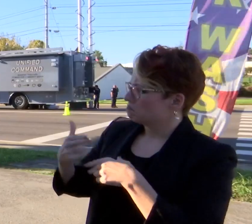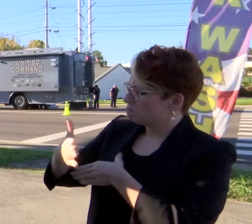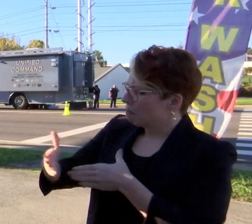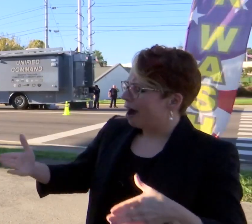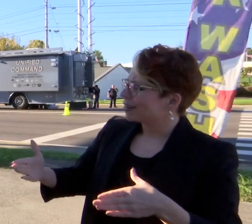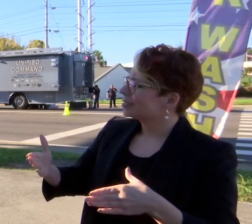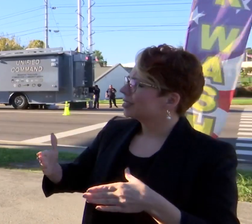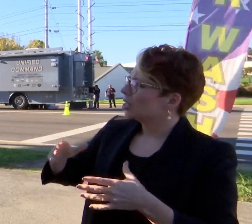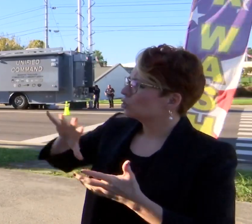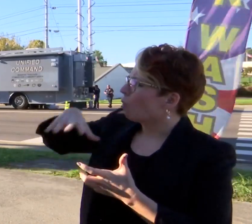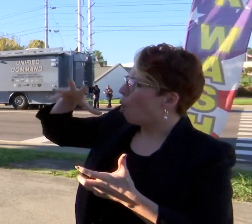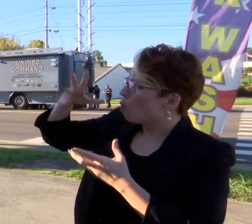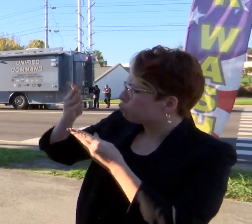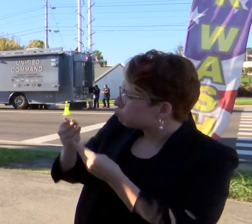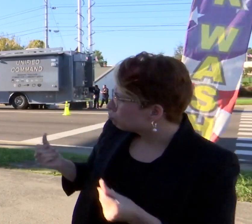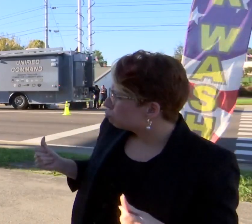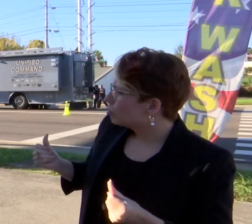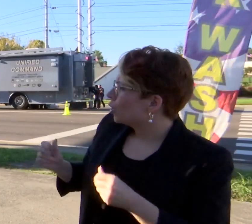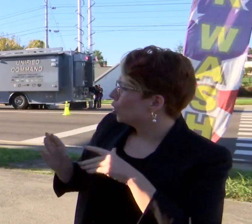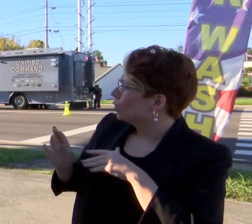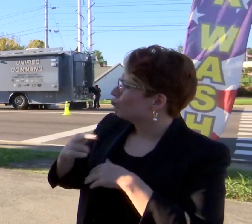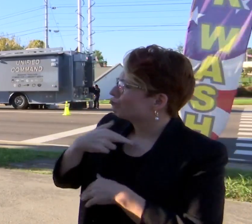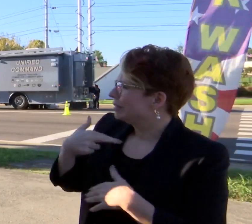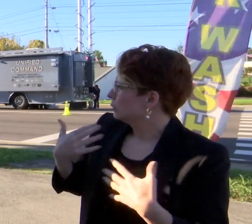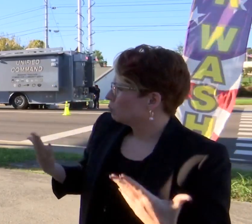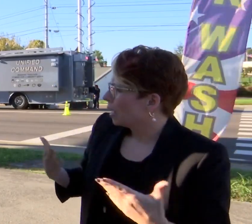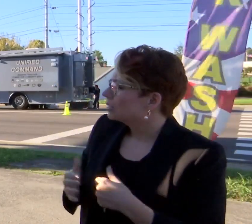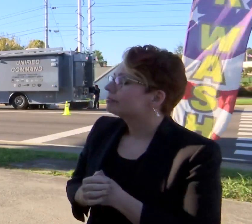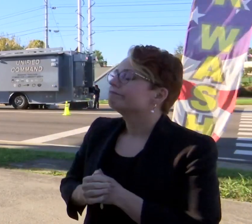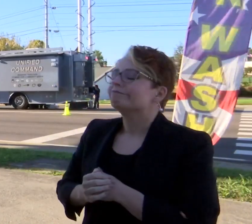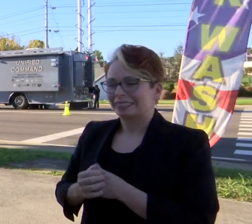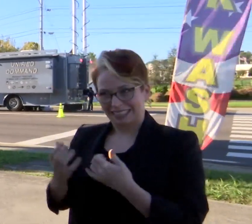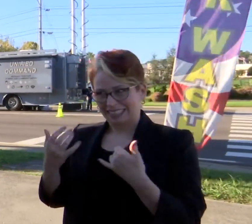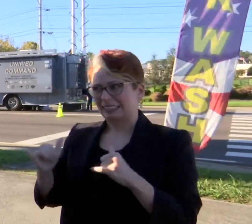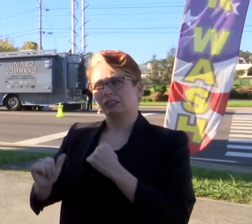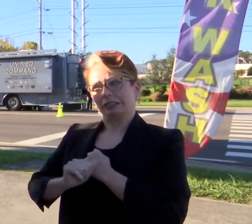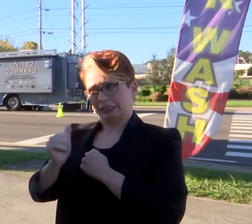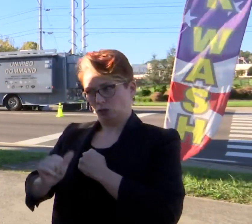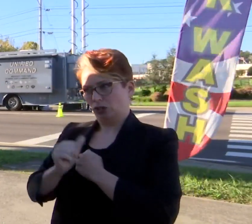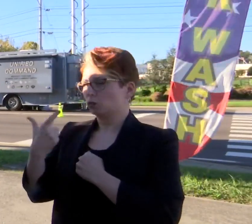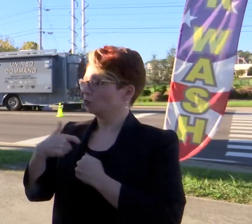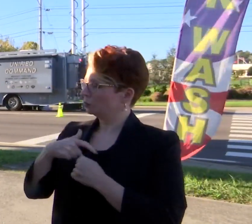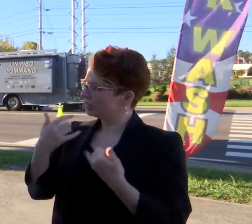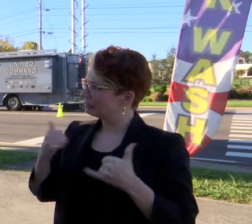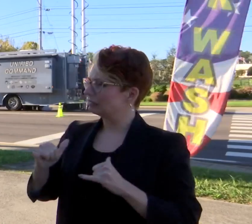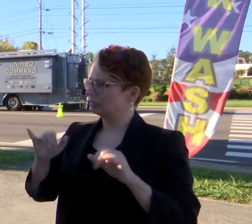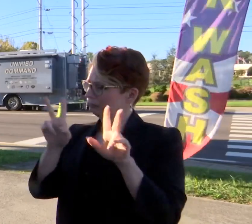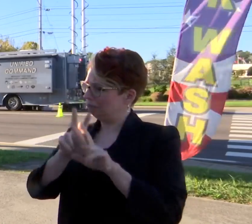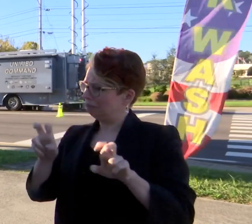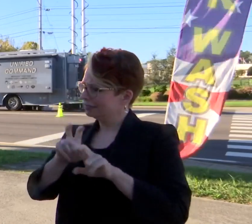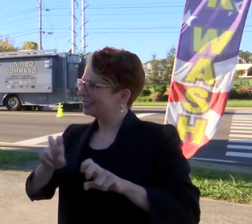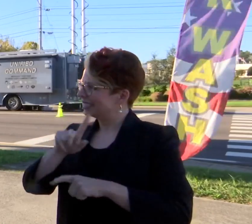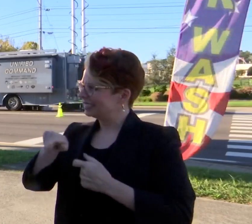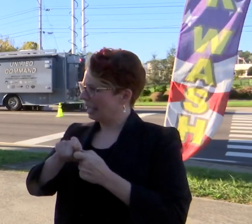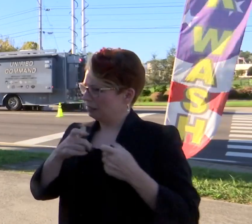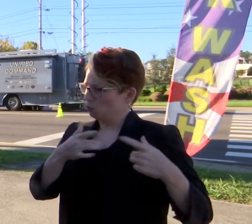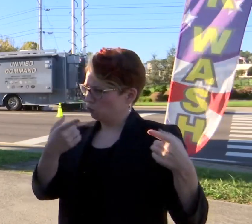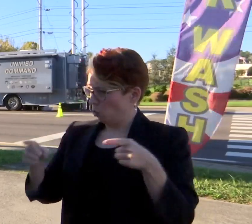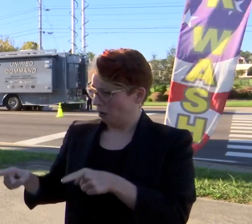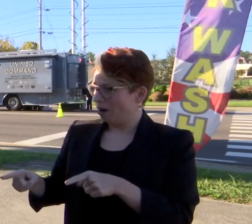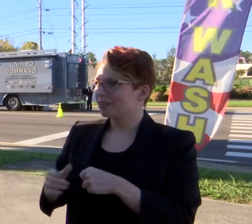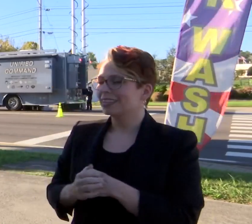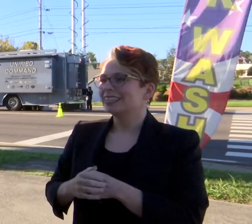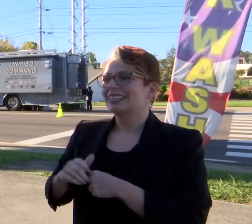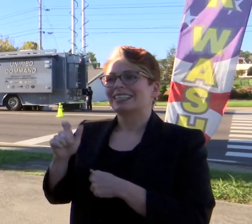risk still remains there? This is still obviously a really volatile situation. We're still assessing exactly what we're dealing with. Again, this is outside